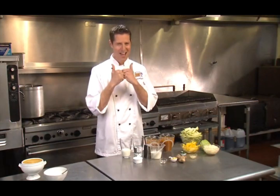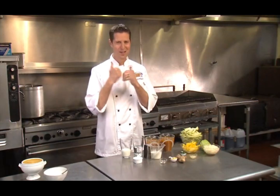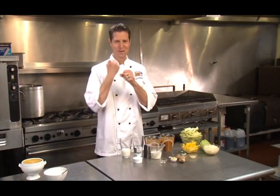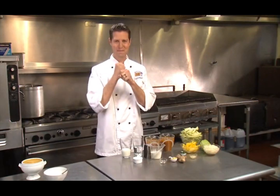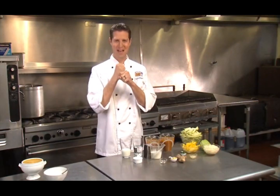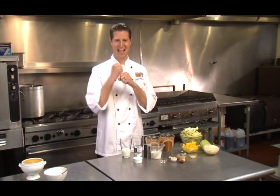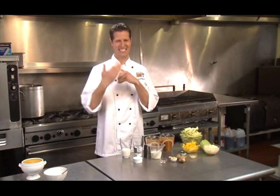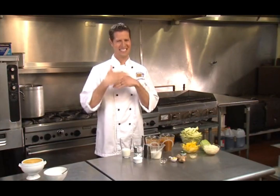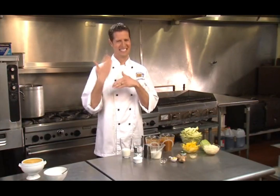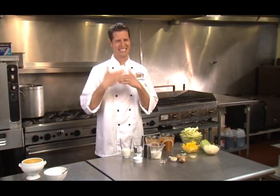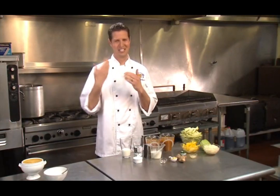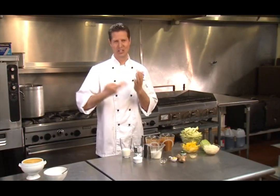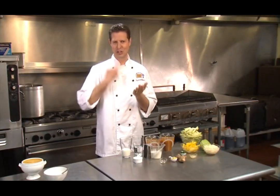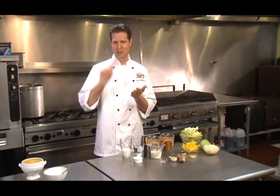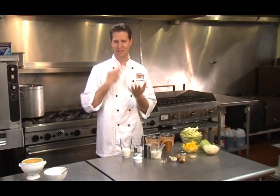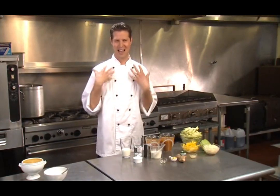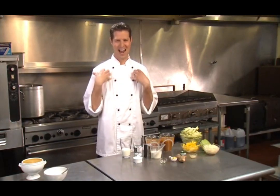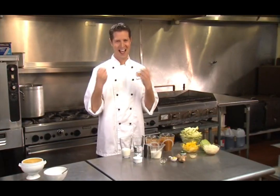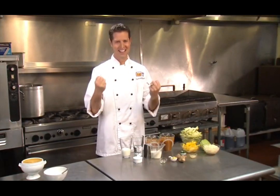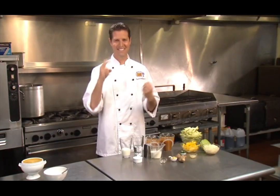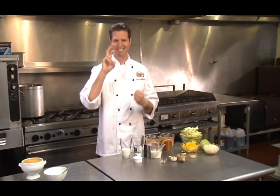How can you make an easy soup with healthy vegetables?